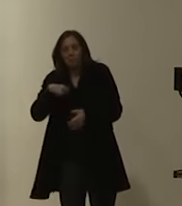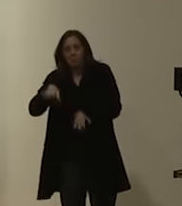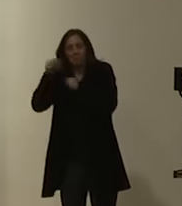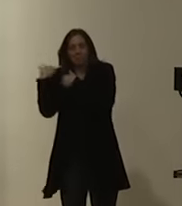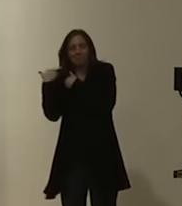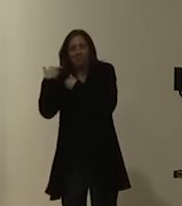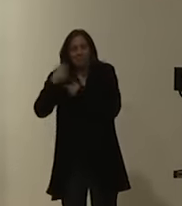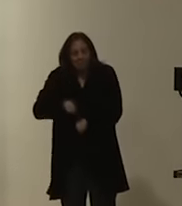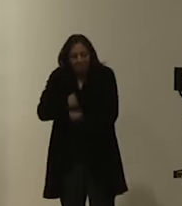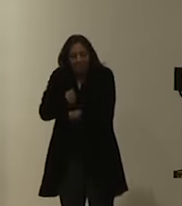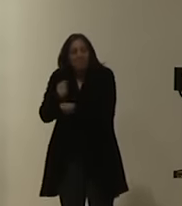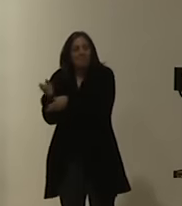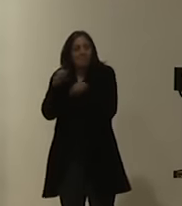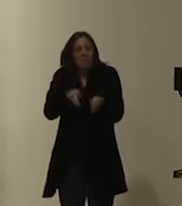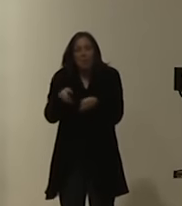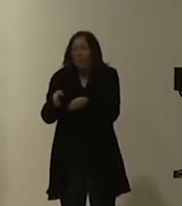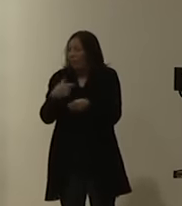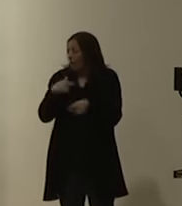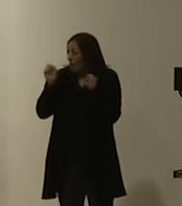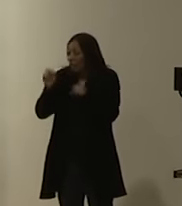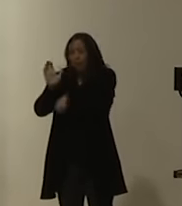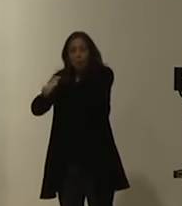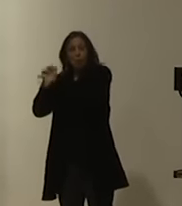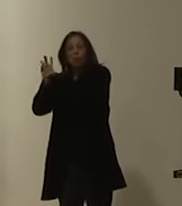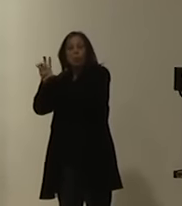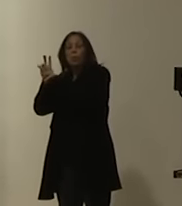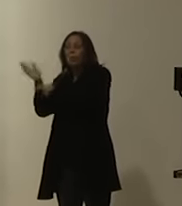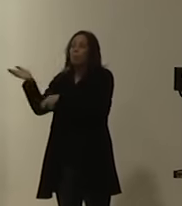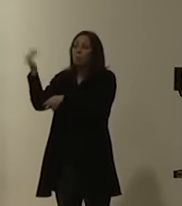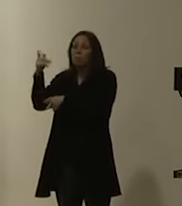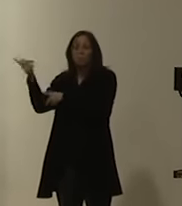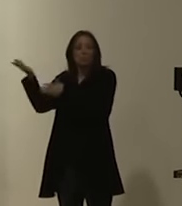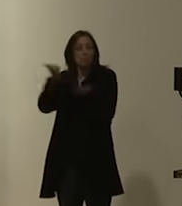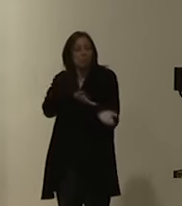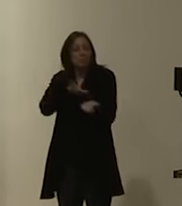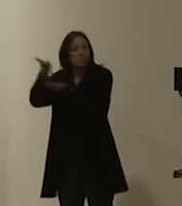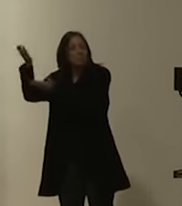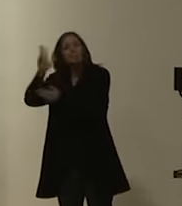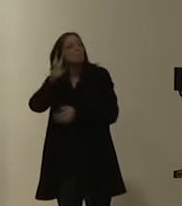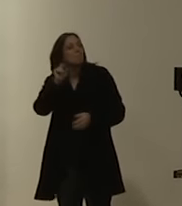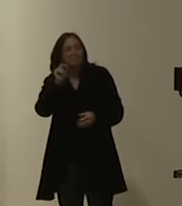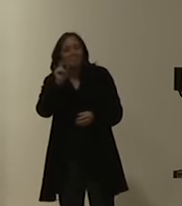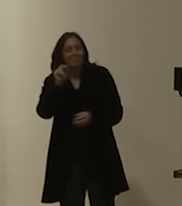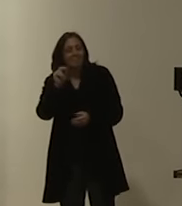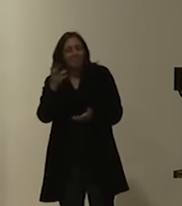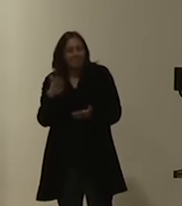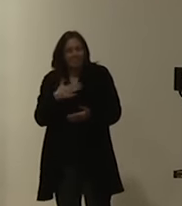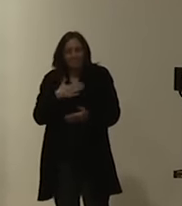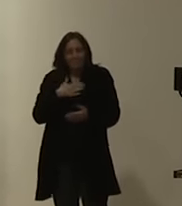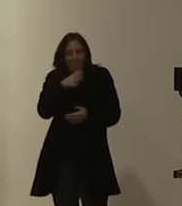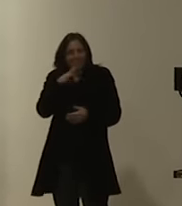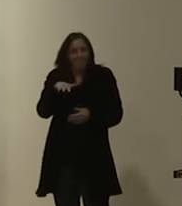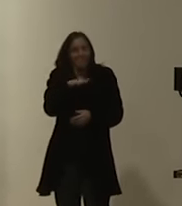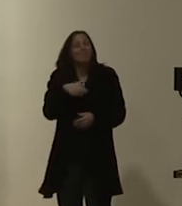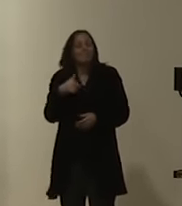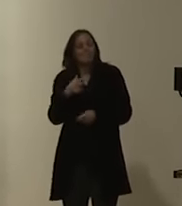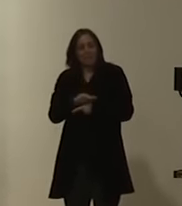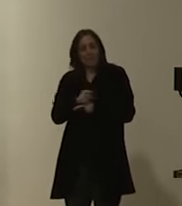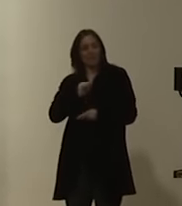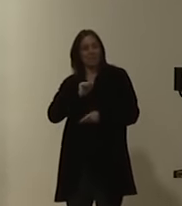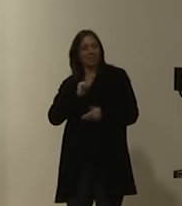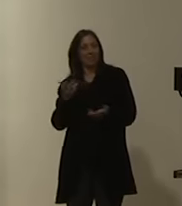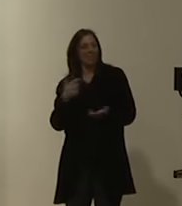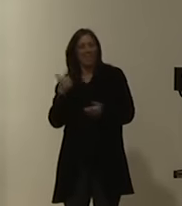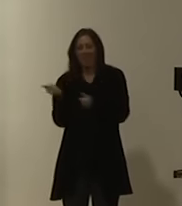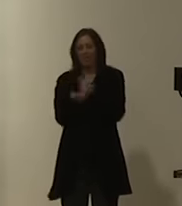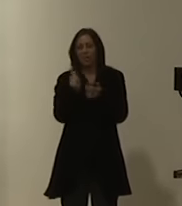only caring for people, but like everyone who has a claims a religious tradition, you just think of your own. You know,